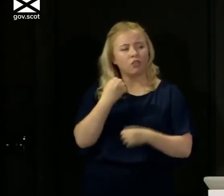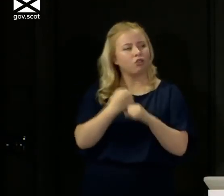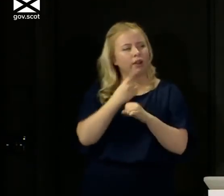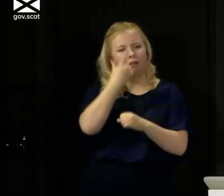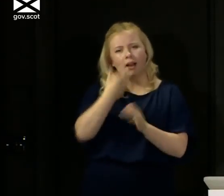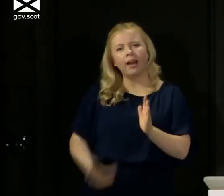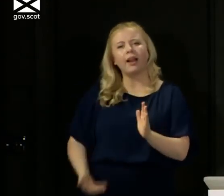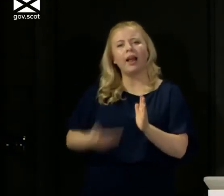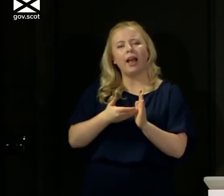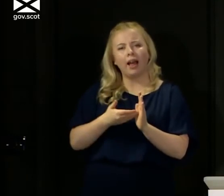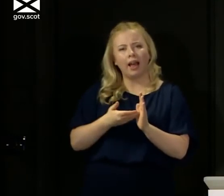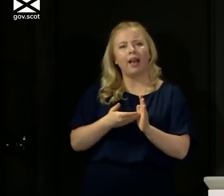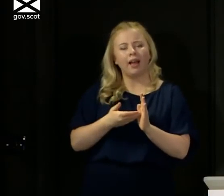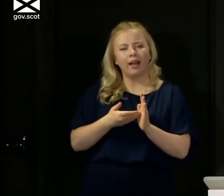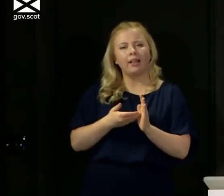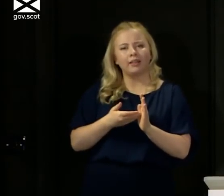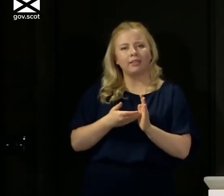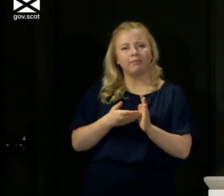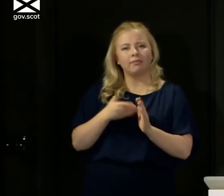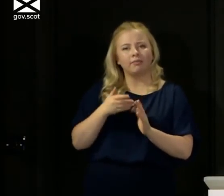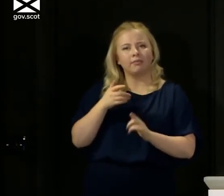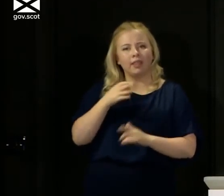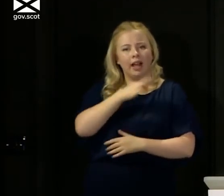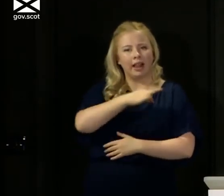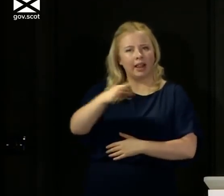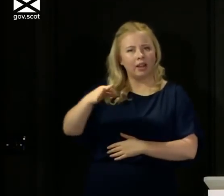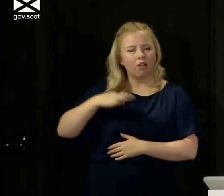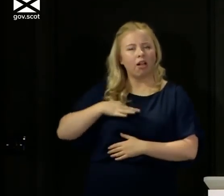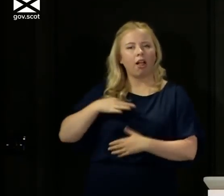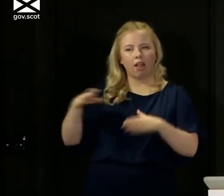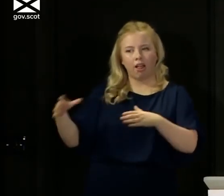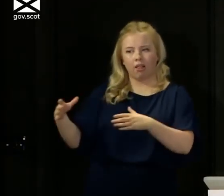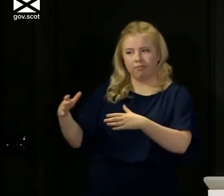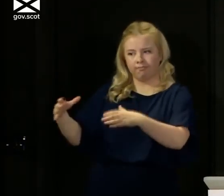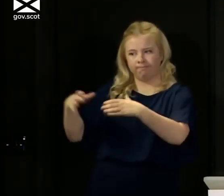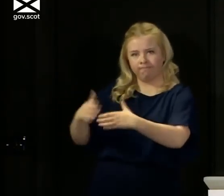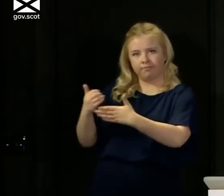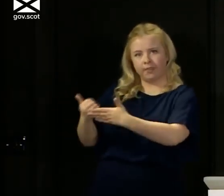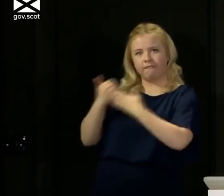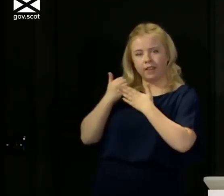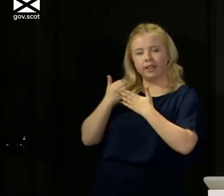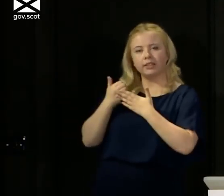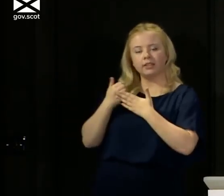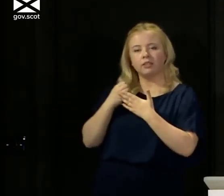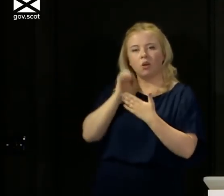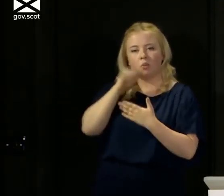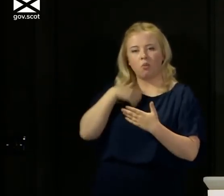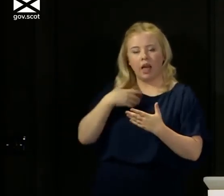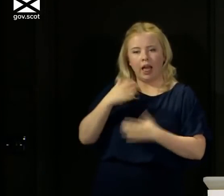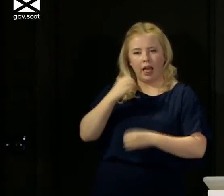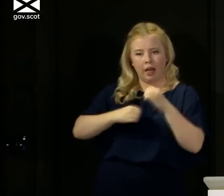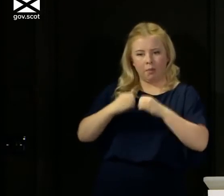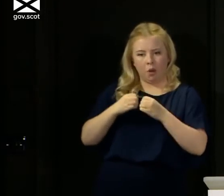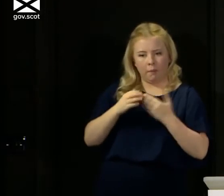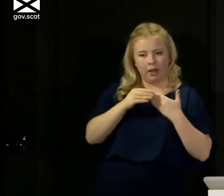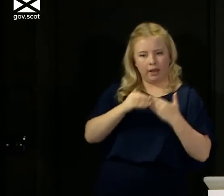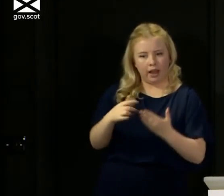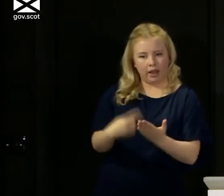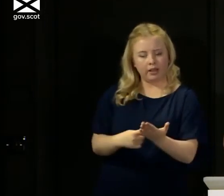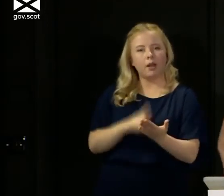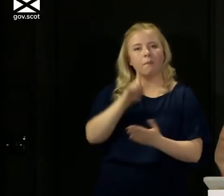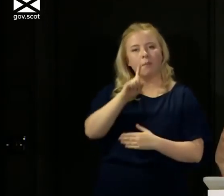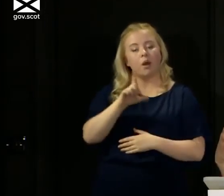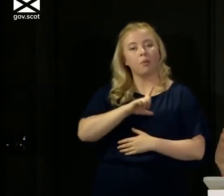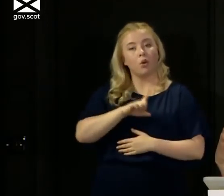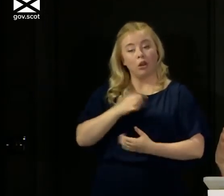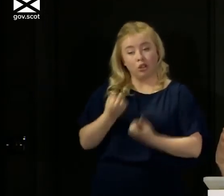about the clinical cell that gives us the advice that we then base that guidance on. But it is because we